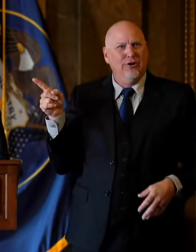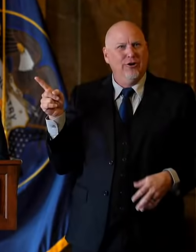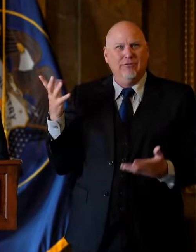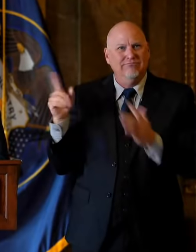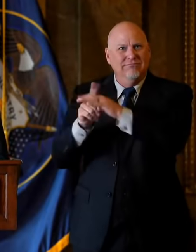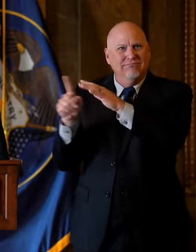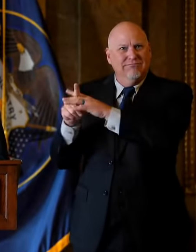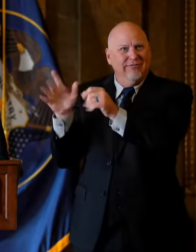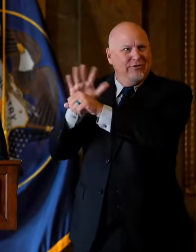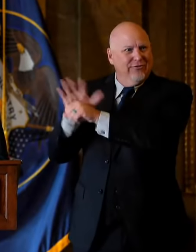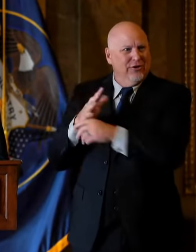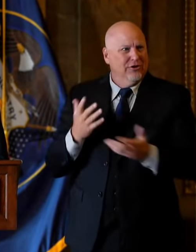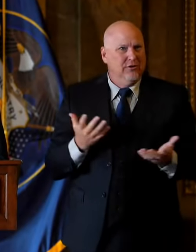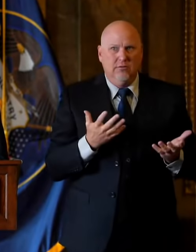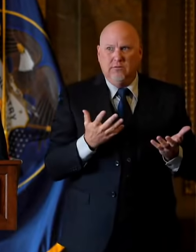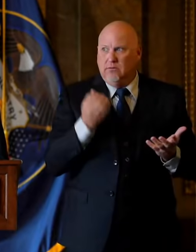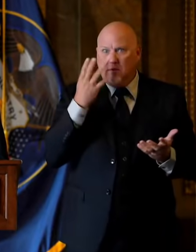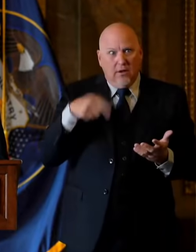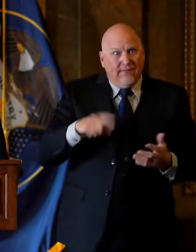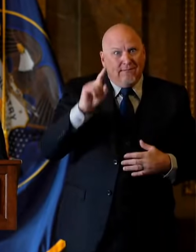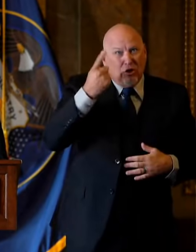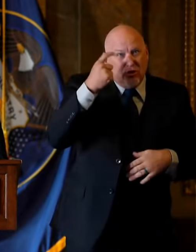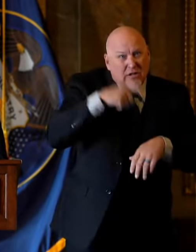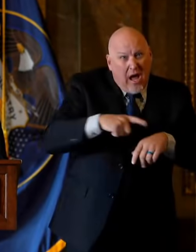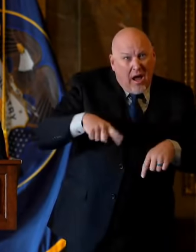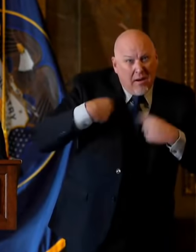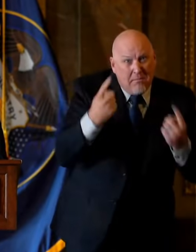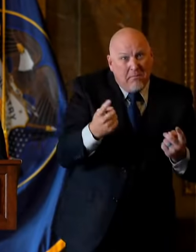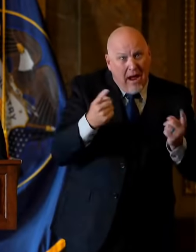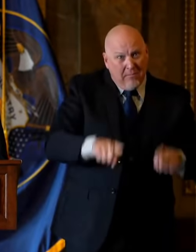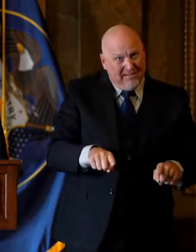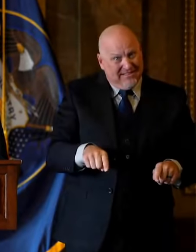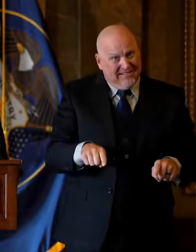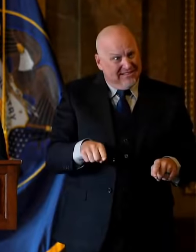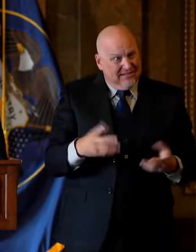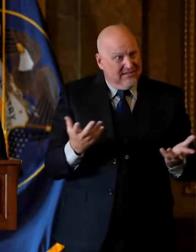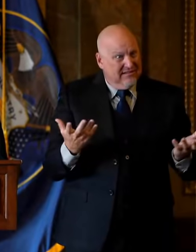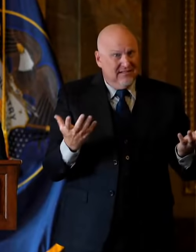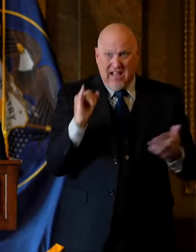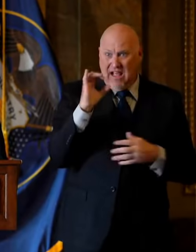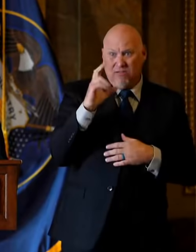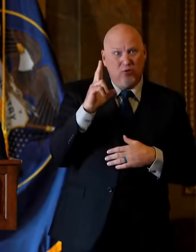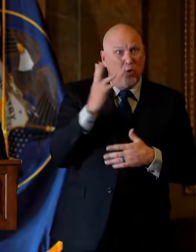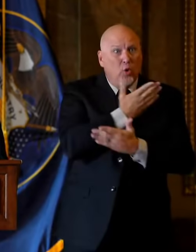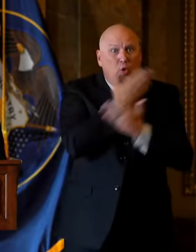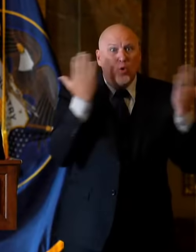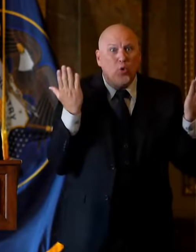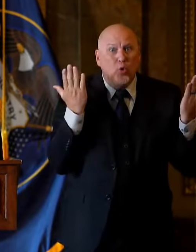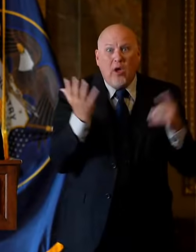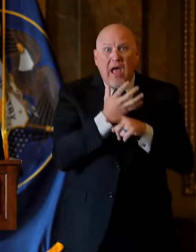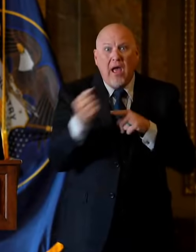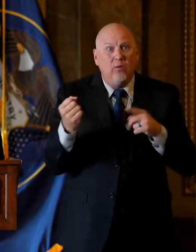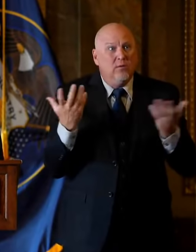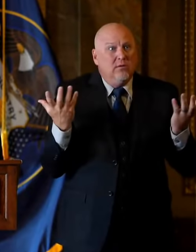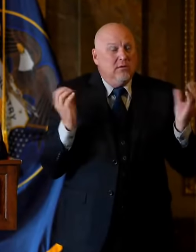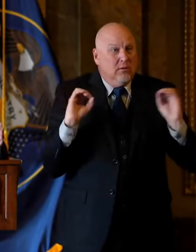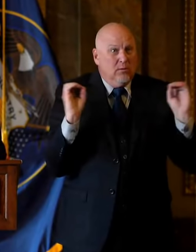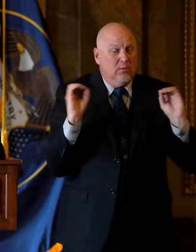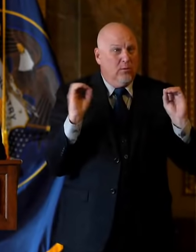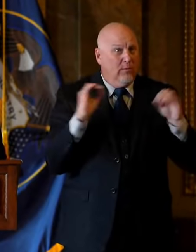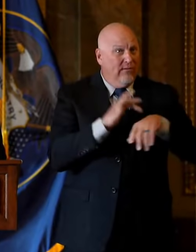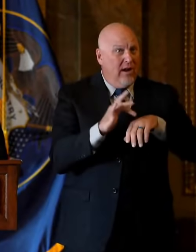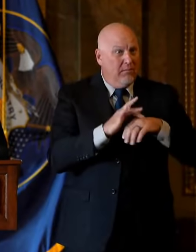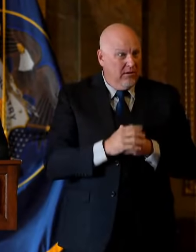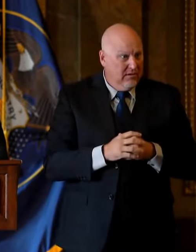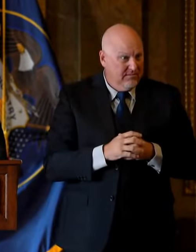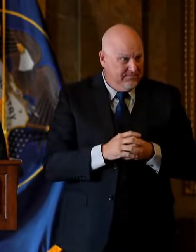pandemic began, there were 0 ICU beds in Utah's referral hospitals at that time. So these are the hospitals that treat the